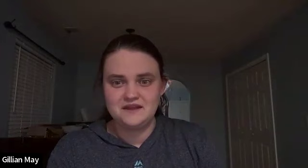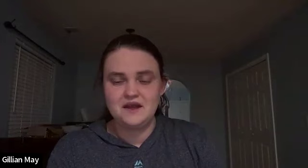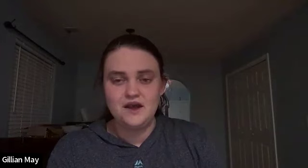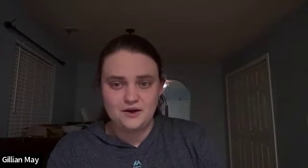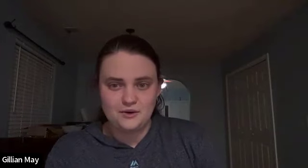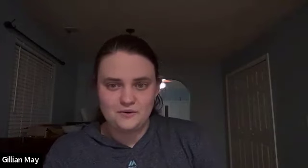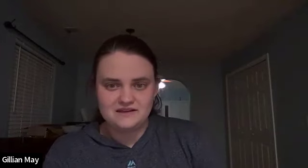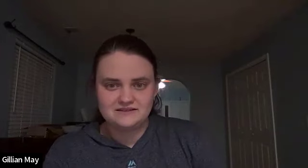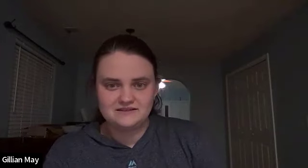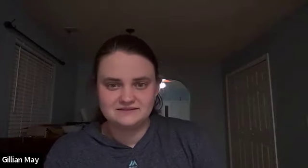O.